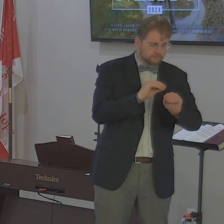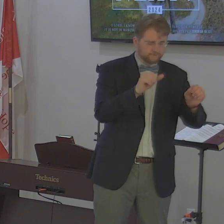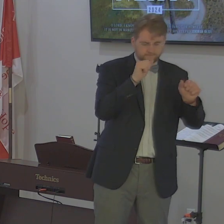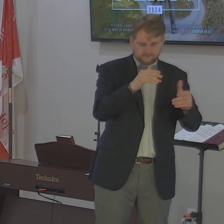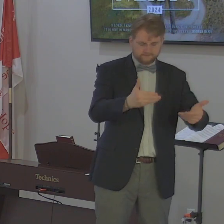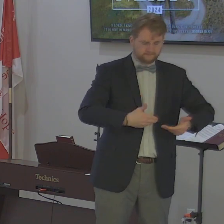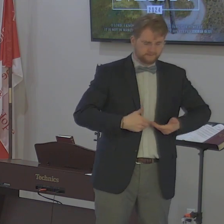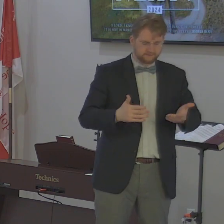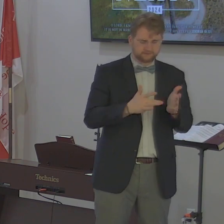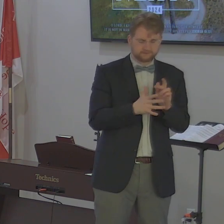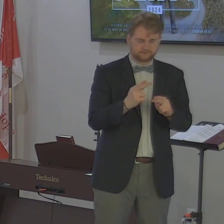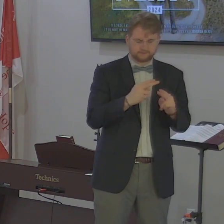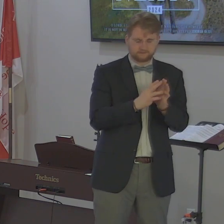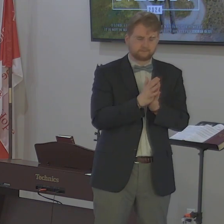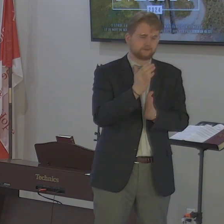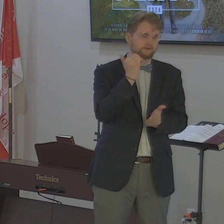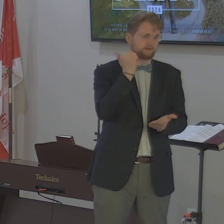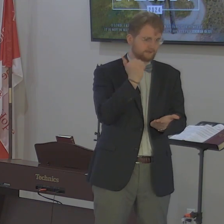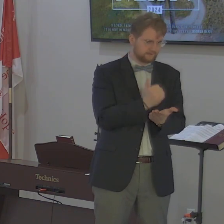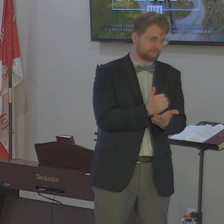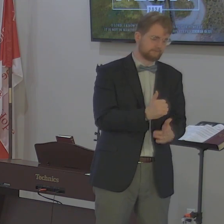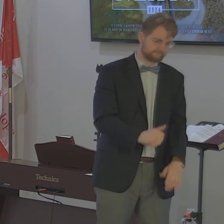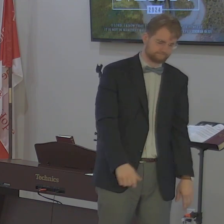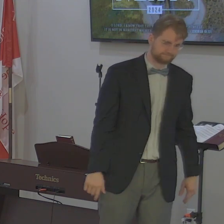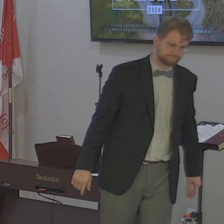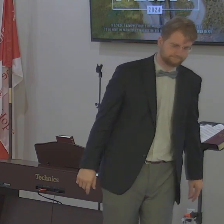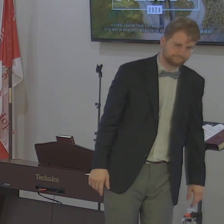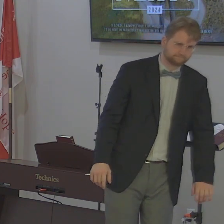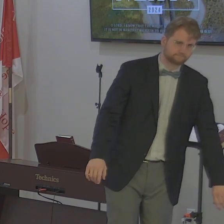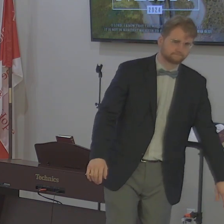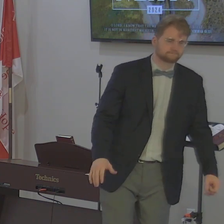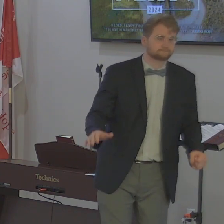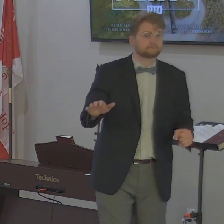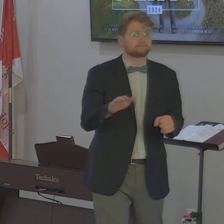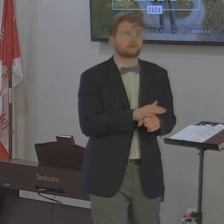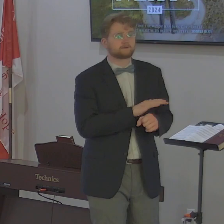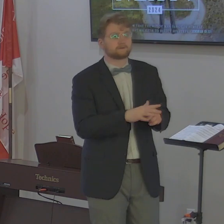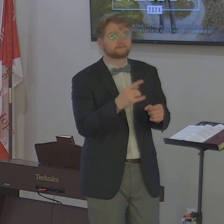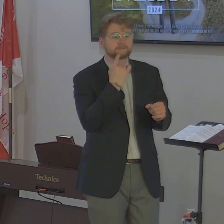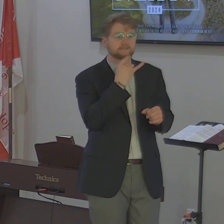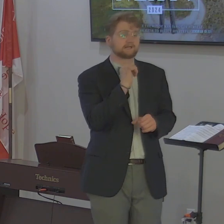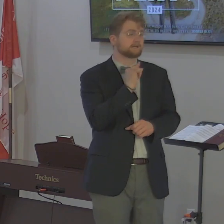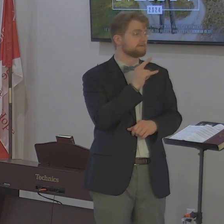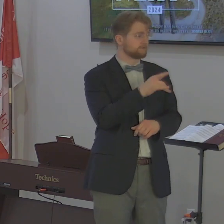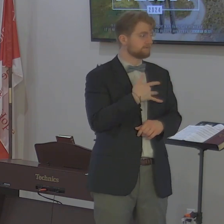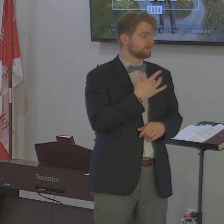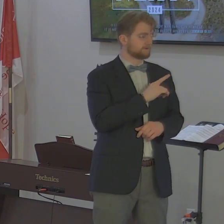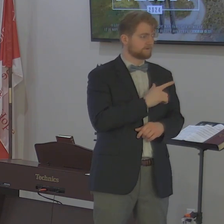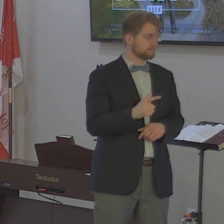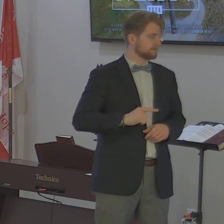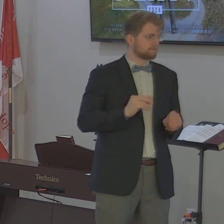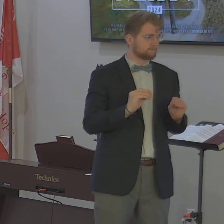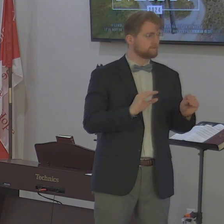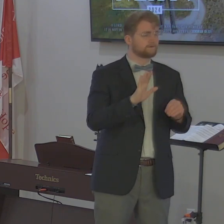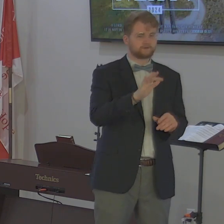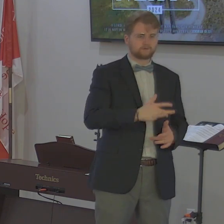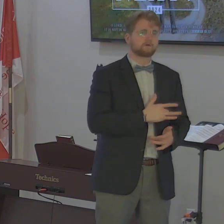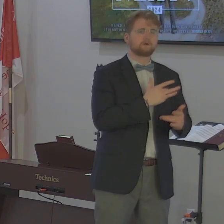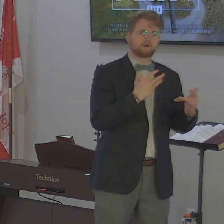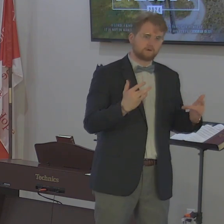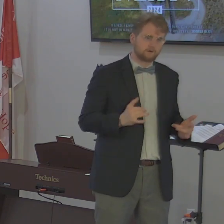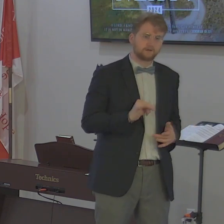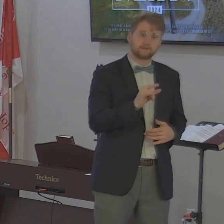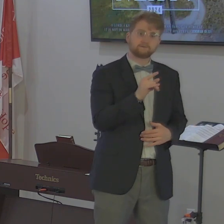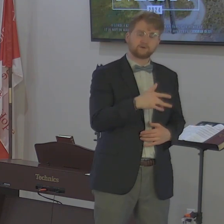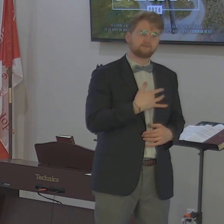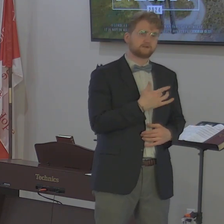ask it in Jesus Christ's name. Amen. Enough's been said. If you feel like the Lord's moving in your heart, if you're